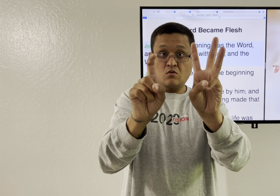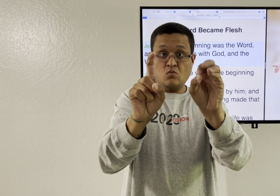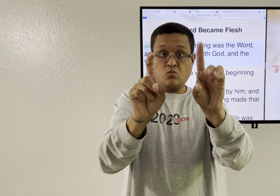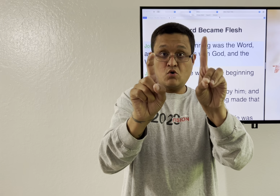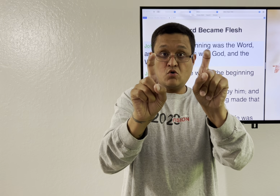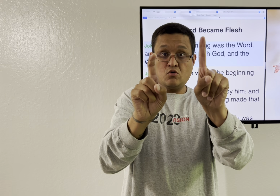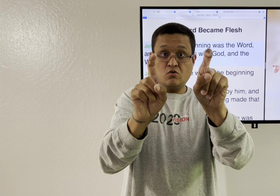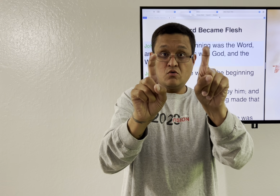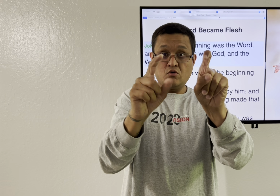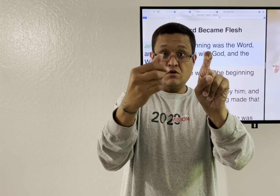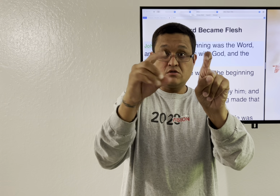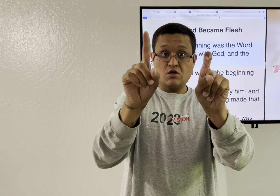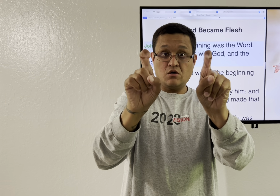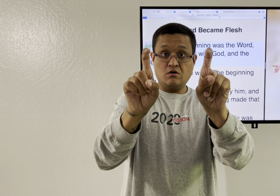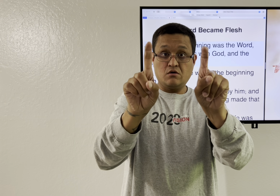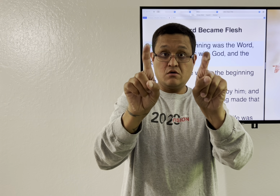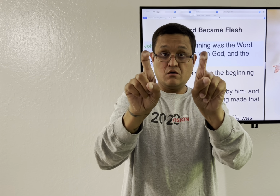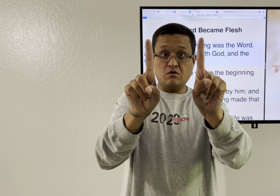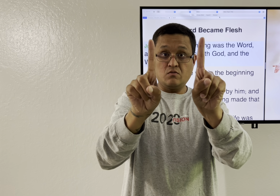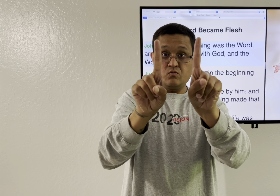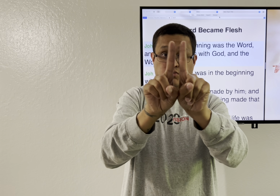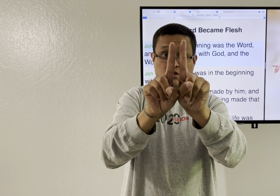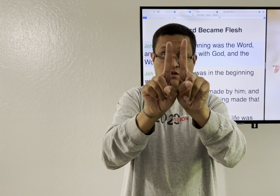okay, meaning there's two, this is what you believe,